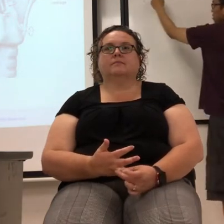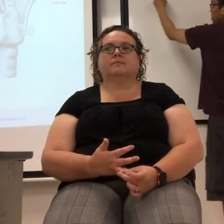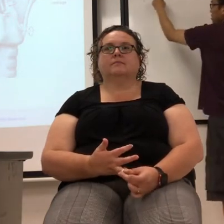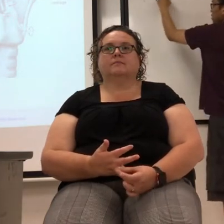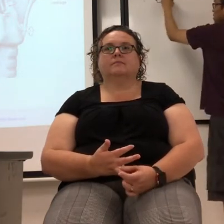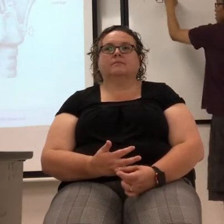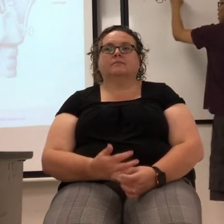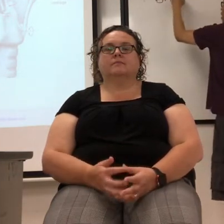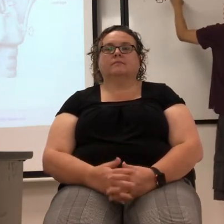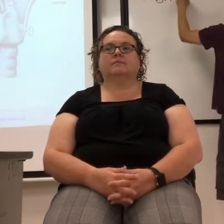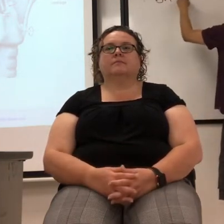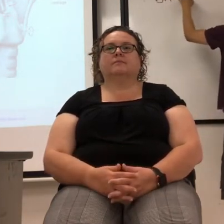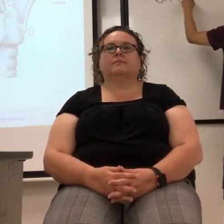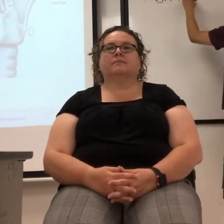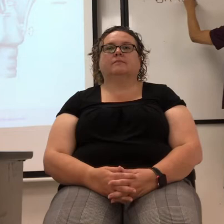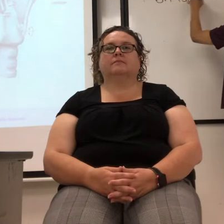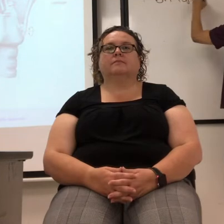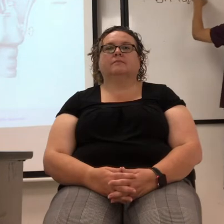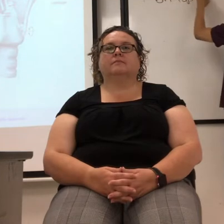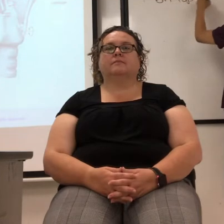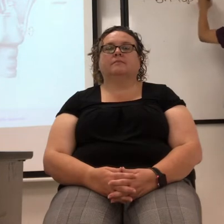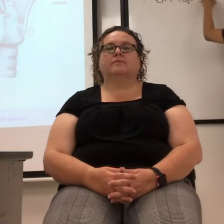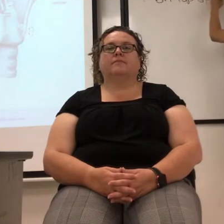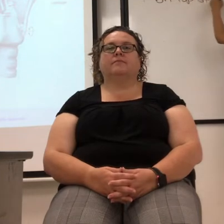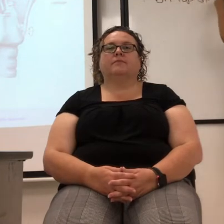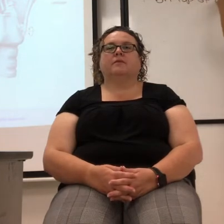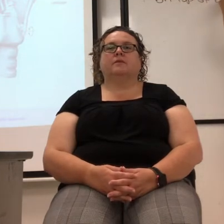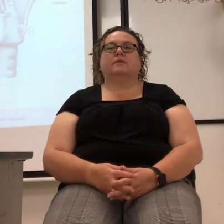Paracuniculate cartilages on top of arytenoid cartilages.